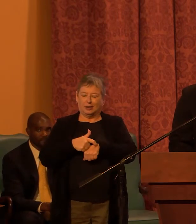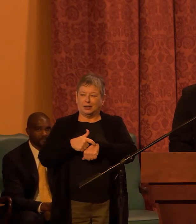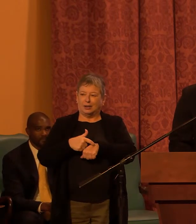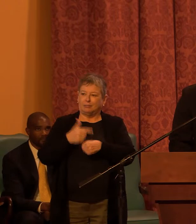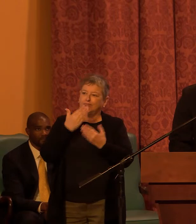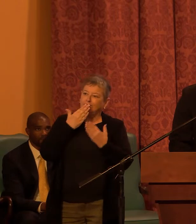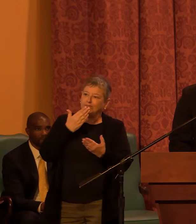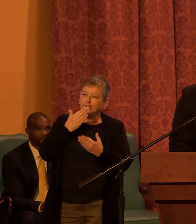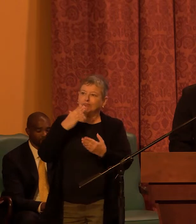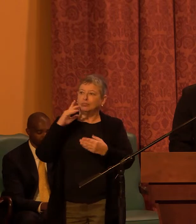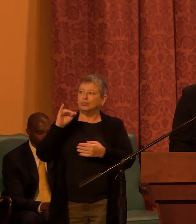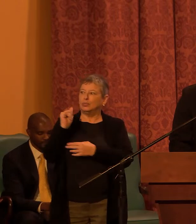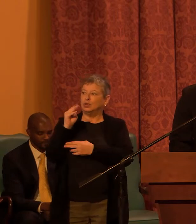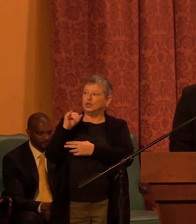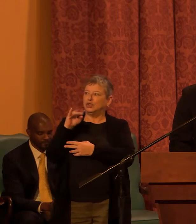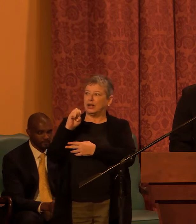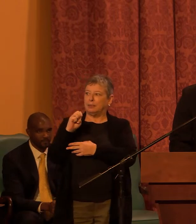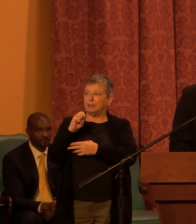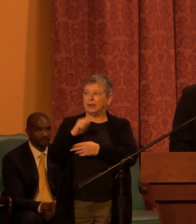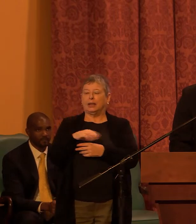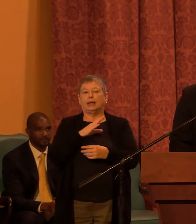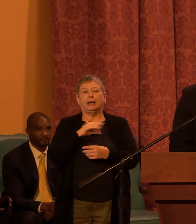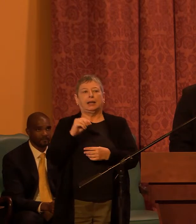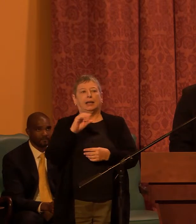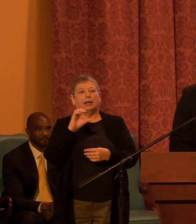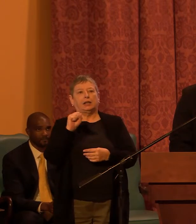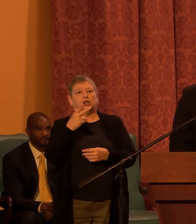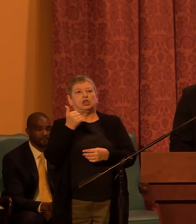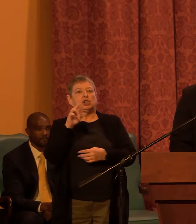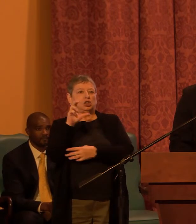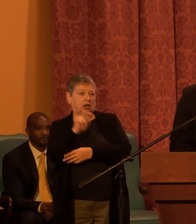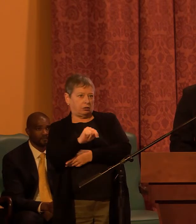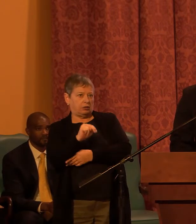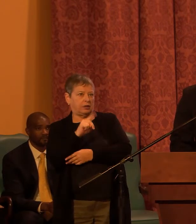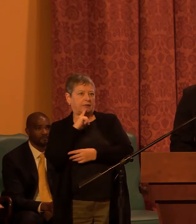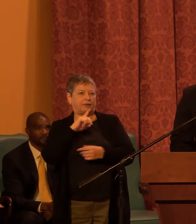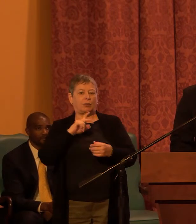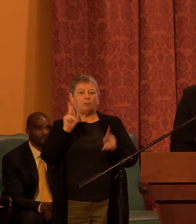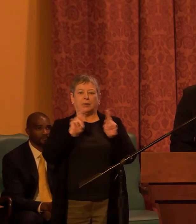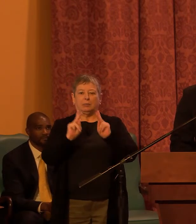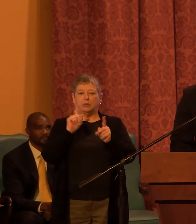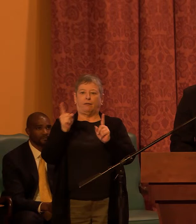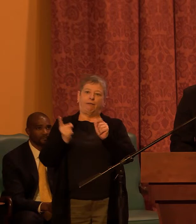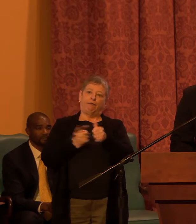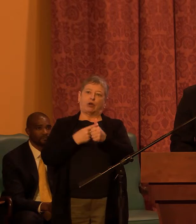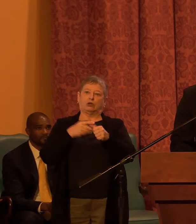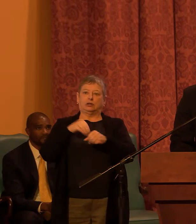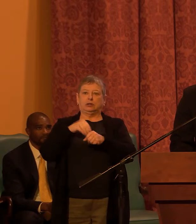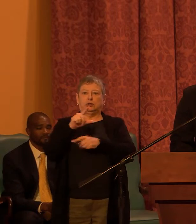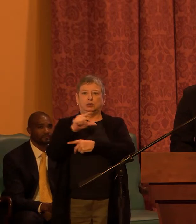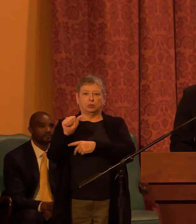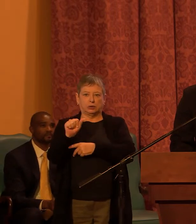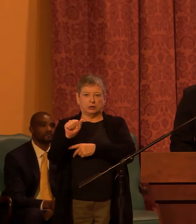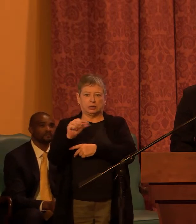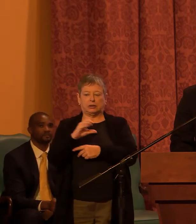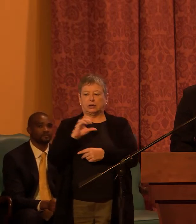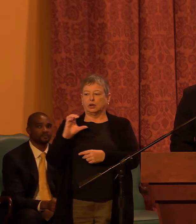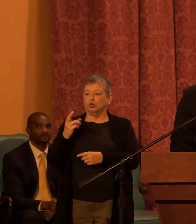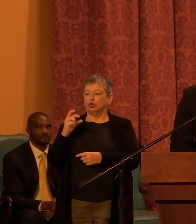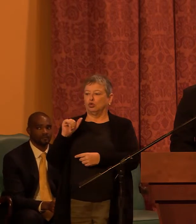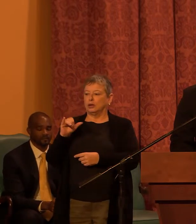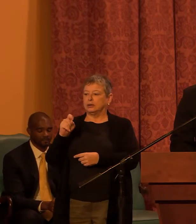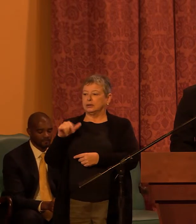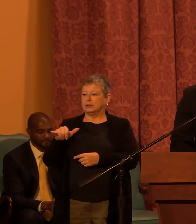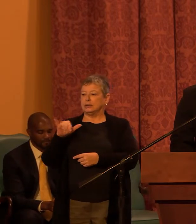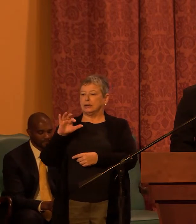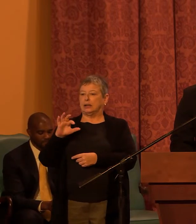gratitude extends to Jamie Duplichin and Sharon Hennessy of People First of Louisiana, as well as Nicole Scott Johnson Flores and Christy Curtis